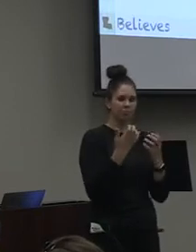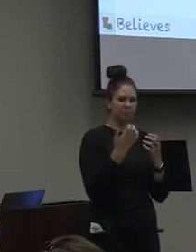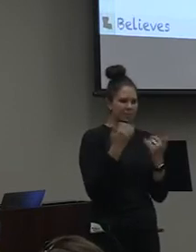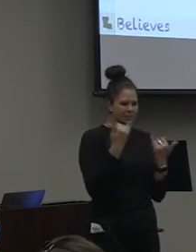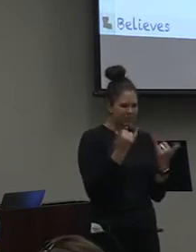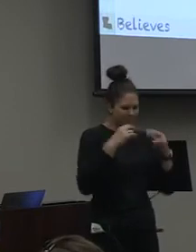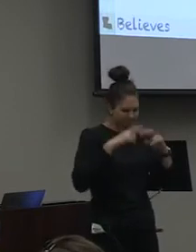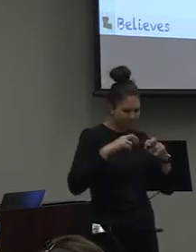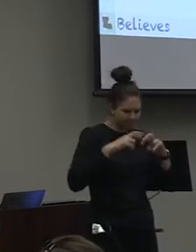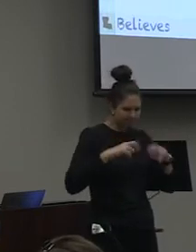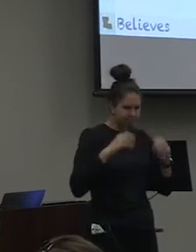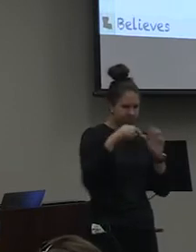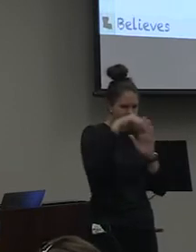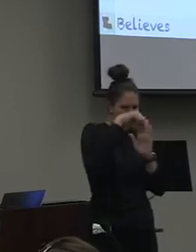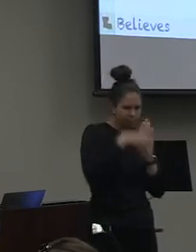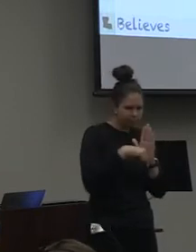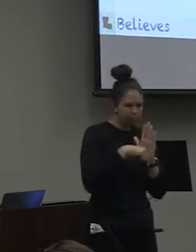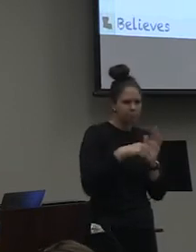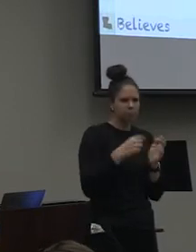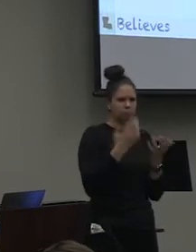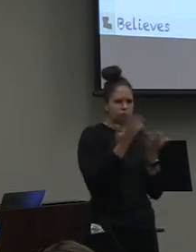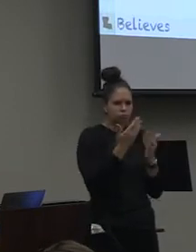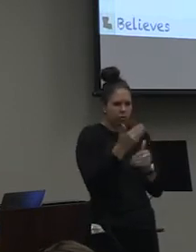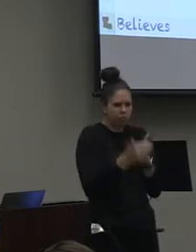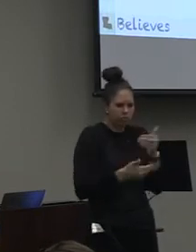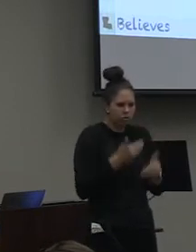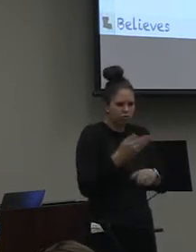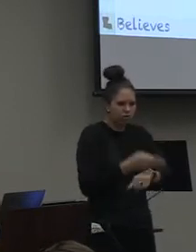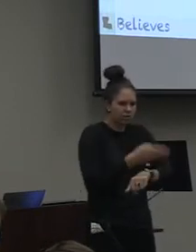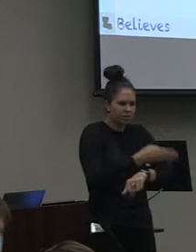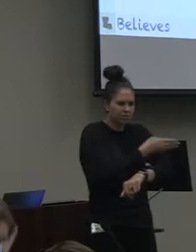little deeper to what progress has been